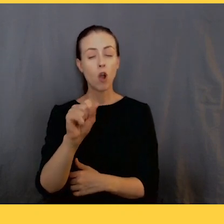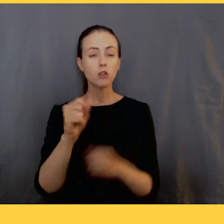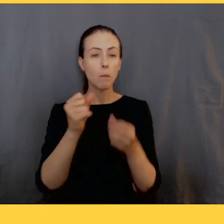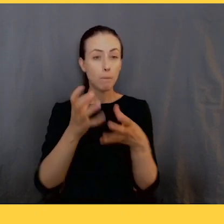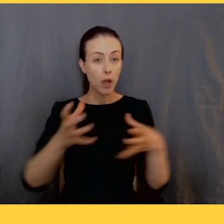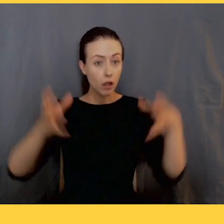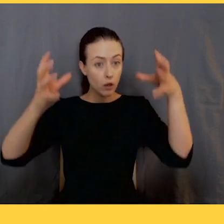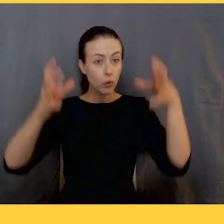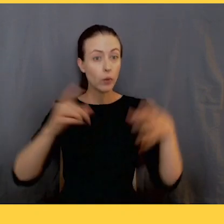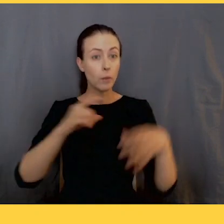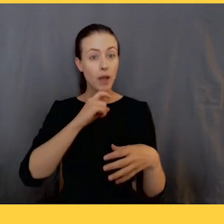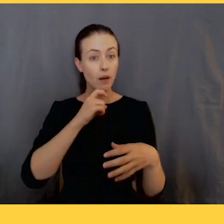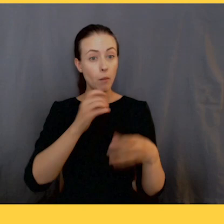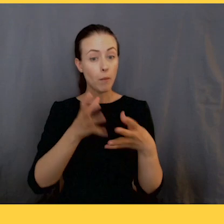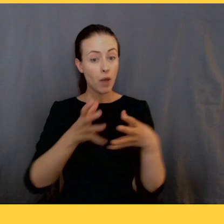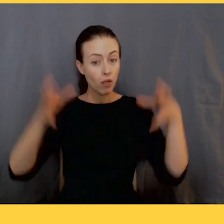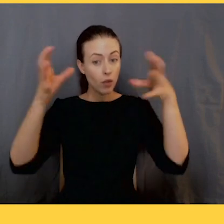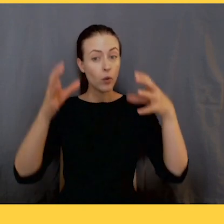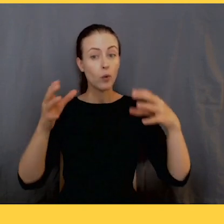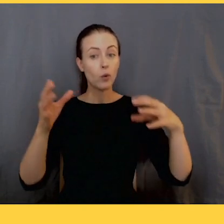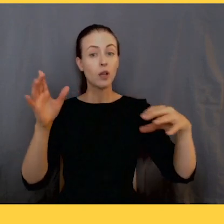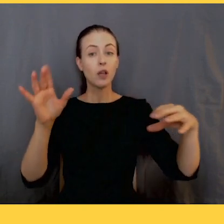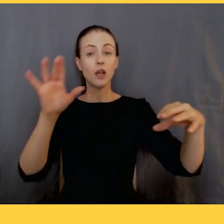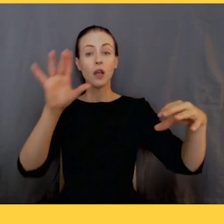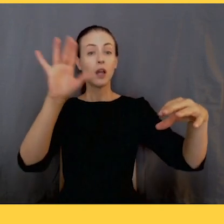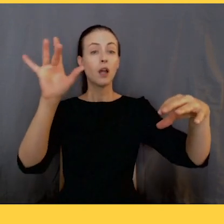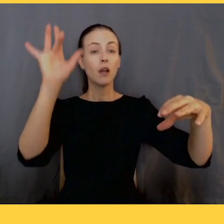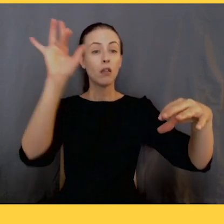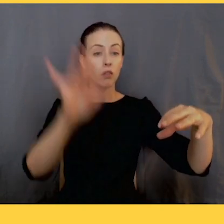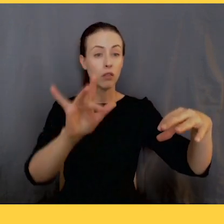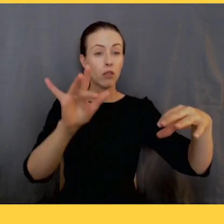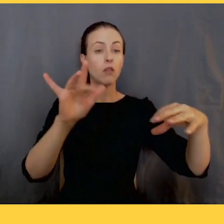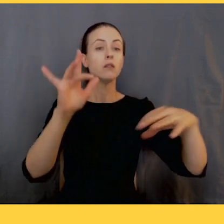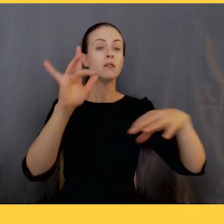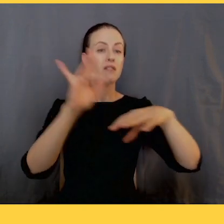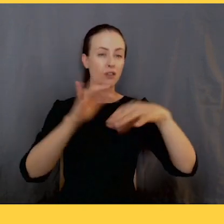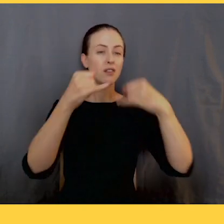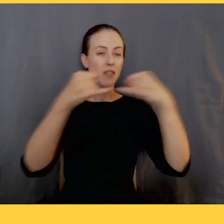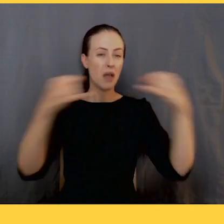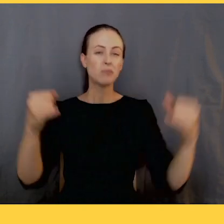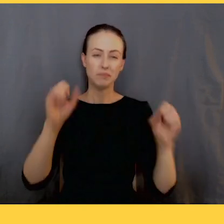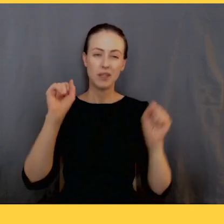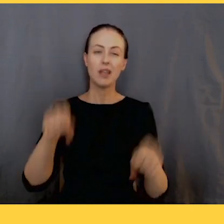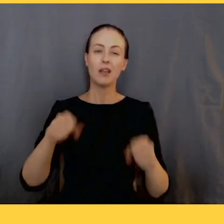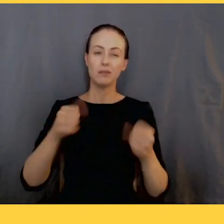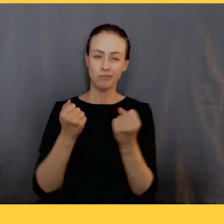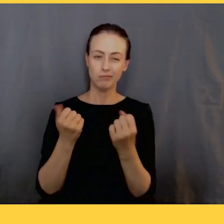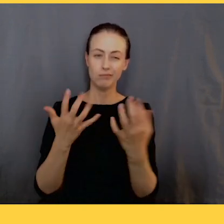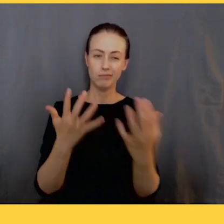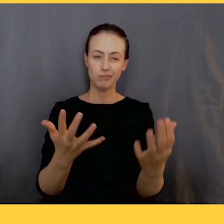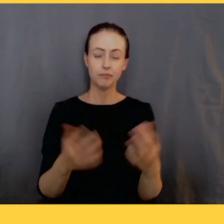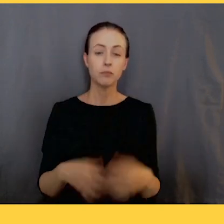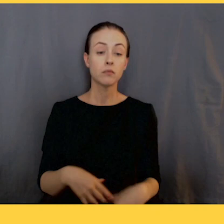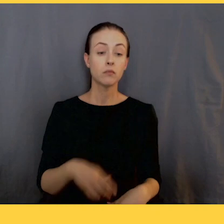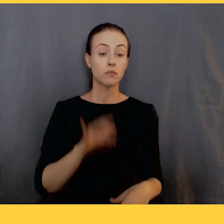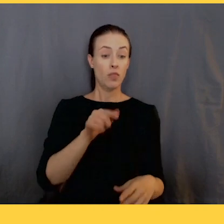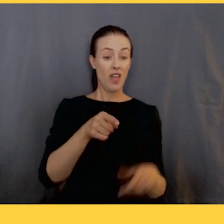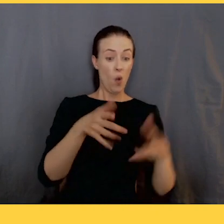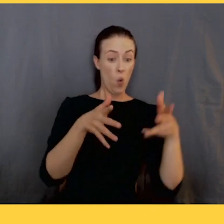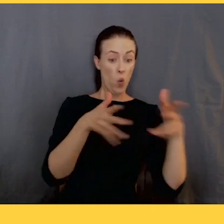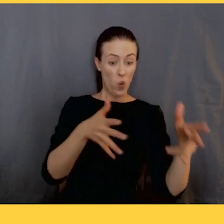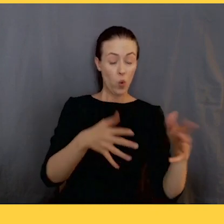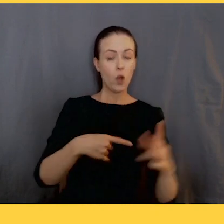speed are particularly important when we consider in combination with other local conditions such as